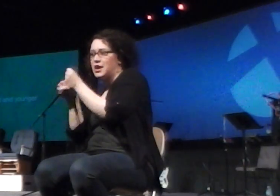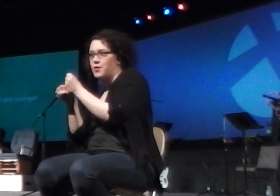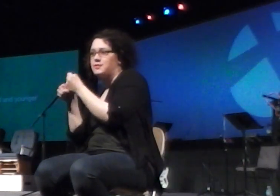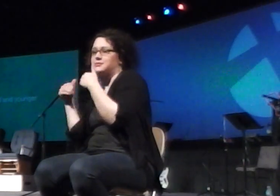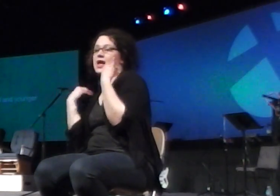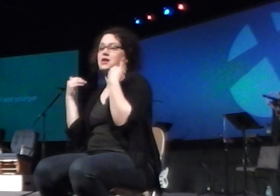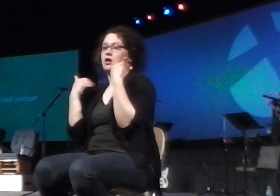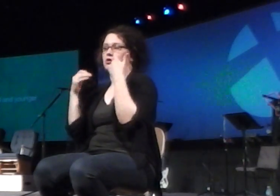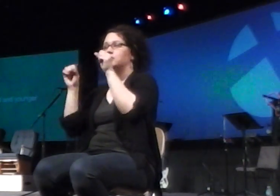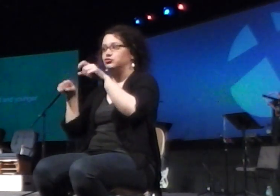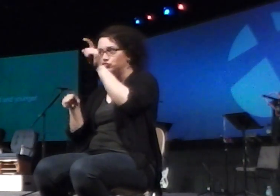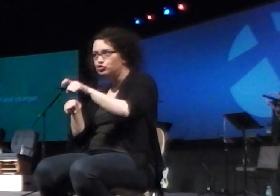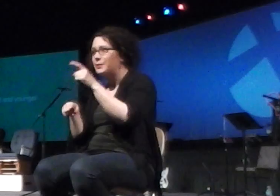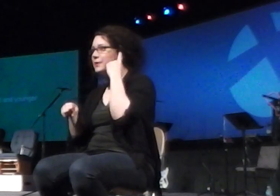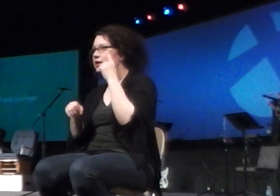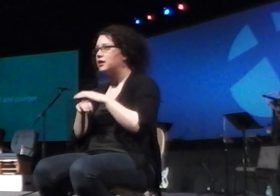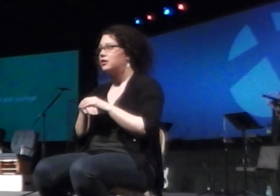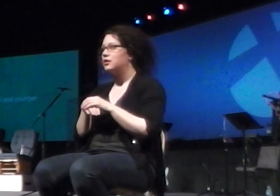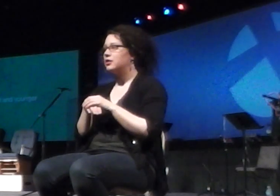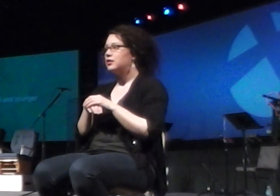down if you cannot hear